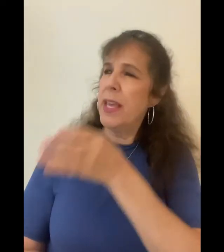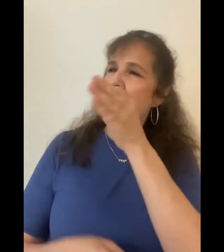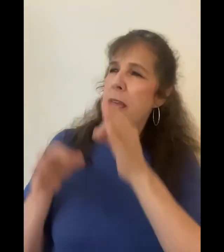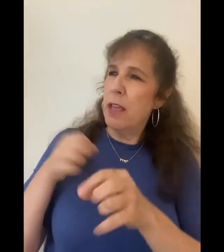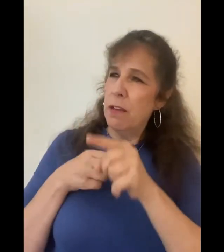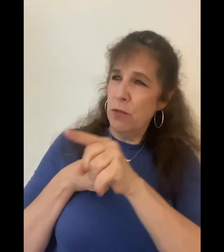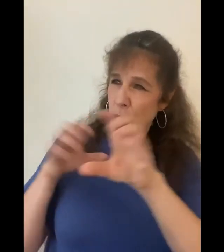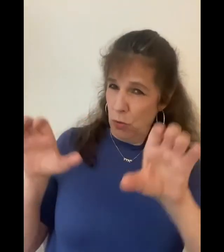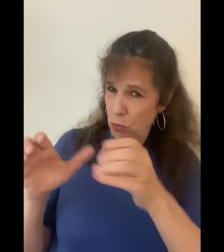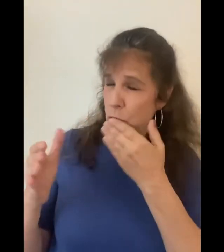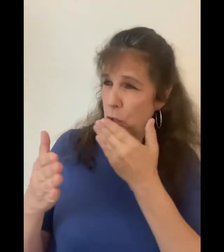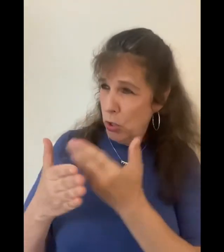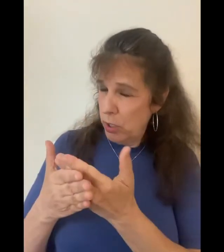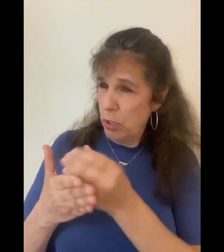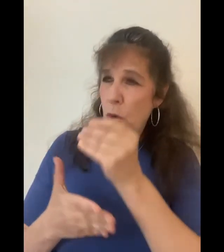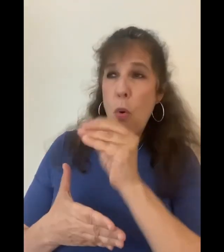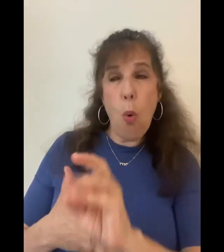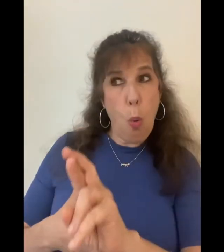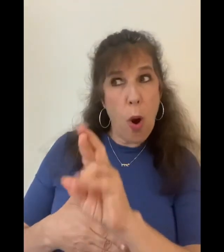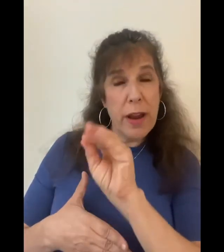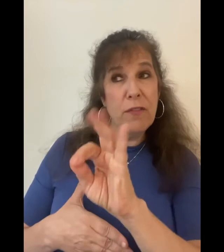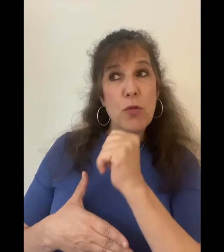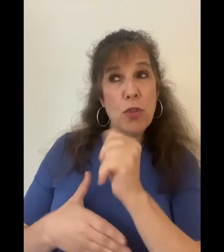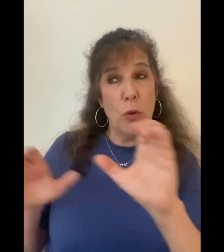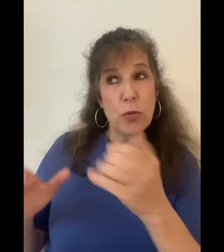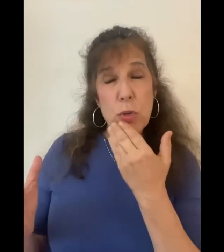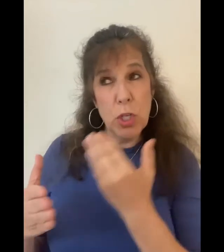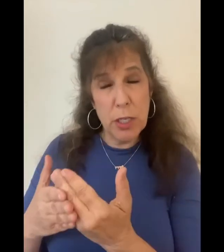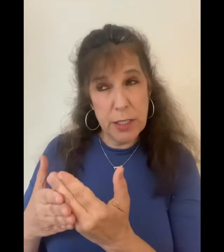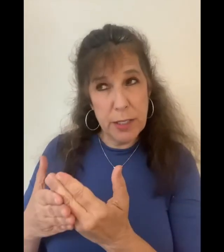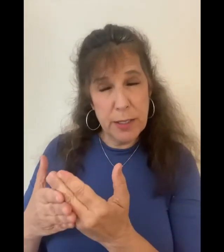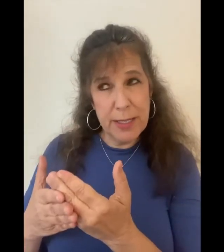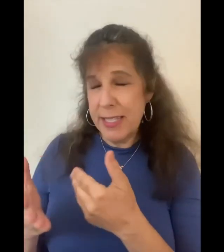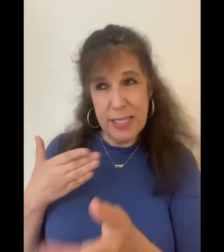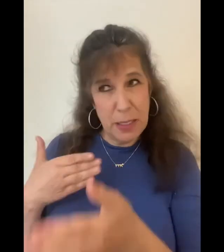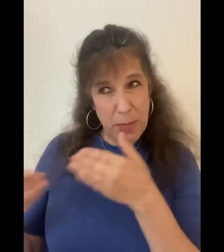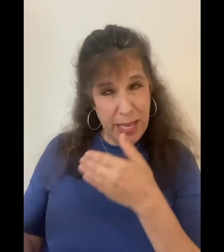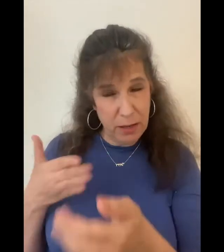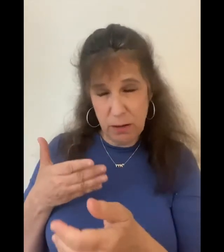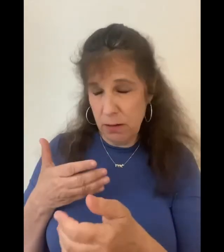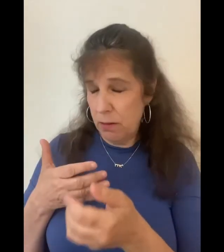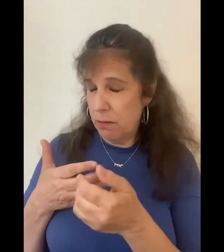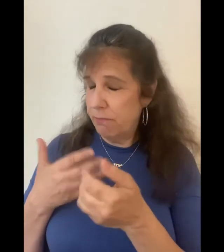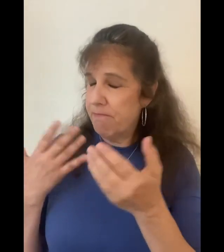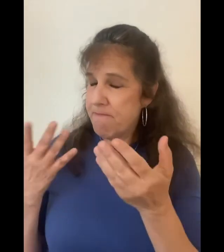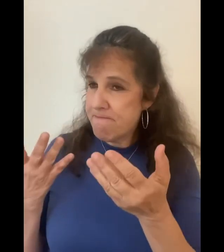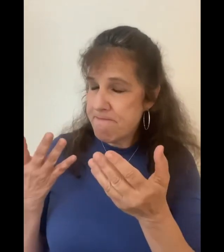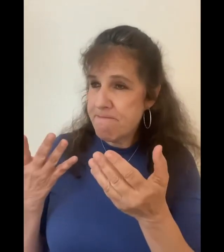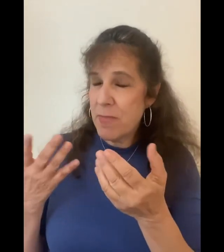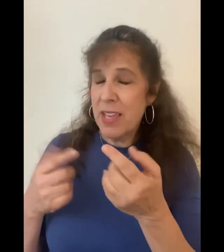good or if you don't do good, whether you carry the burden of good or not, in any case, sin